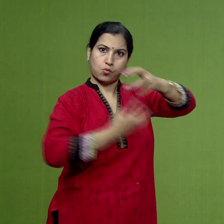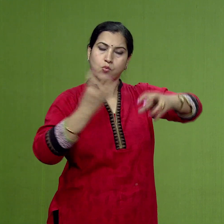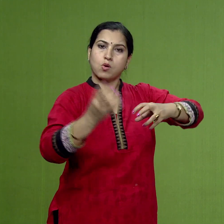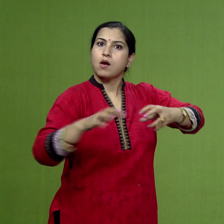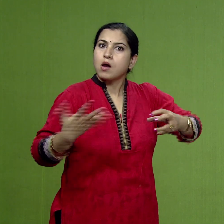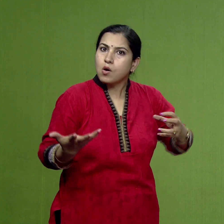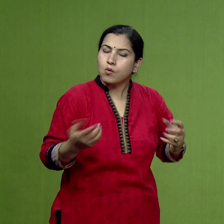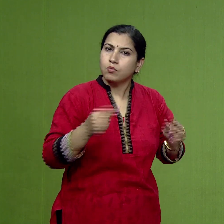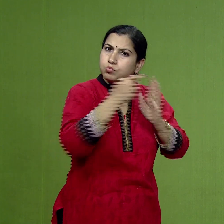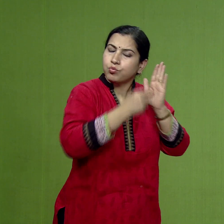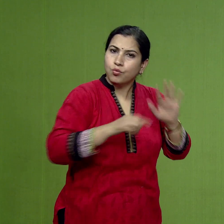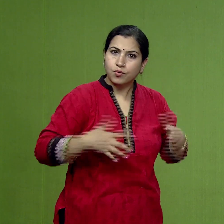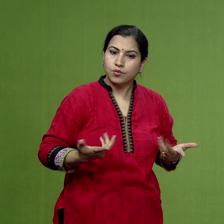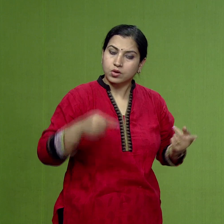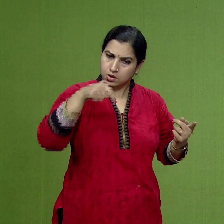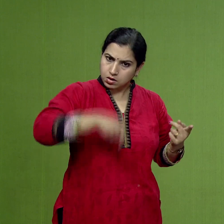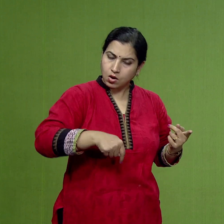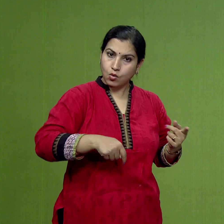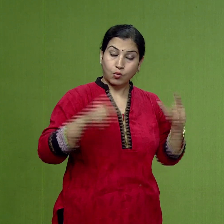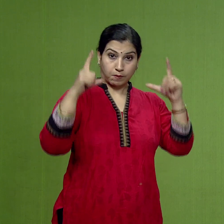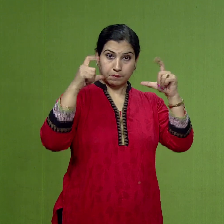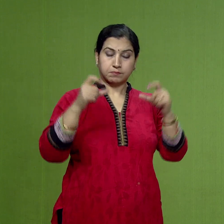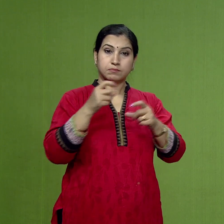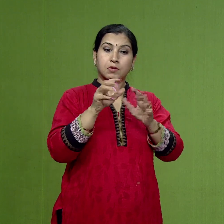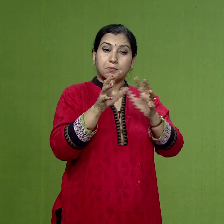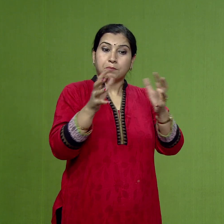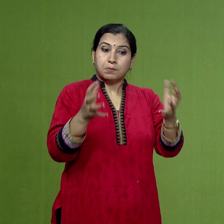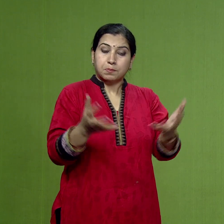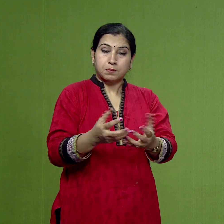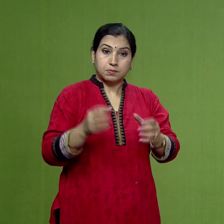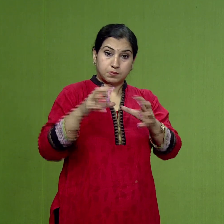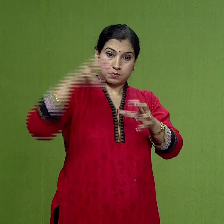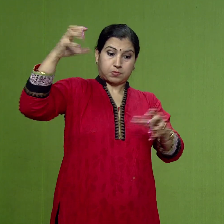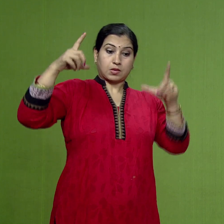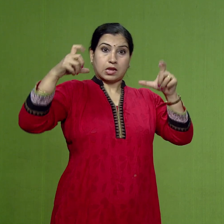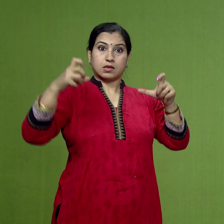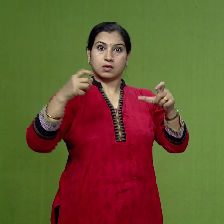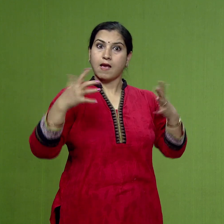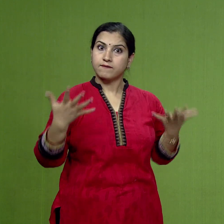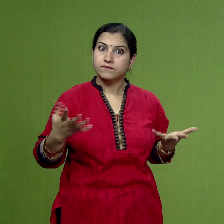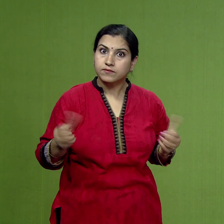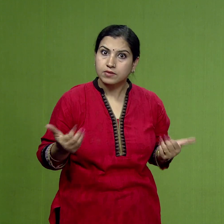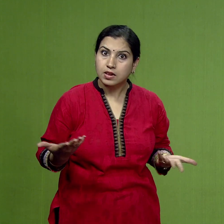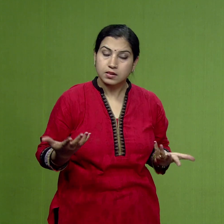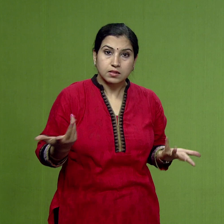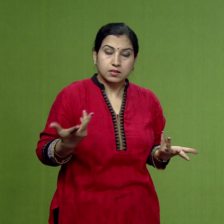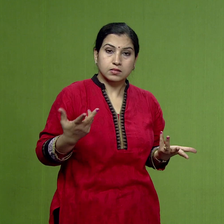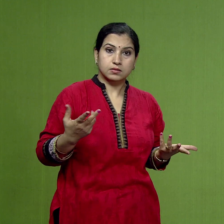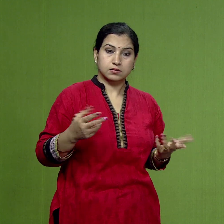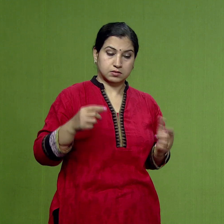We now get beautiful pictures of the earth with green colored land, blue water